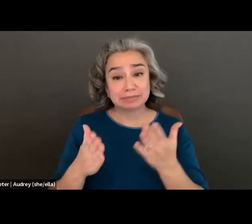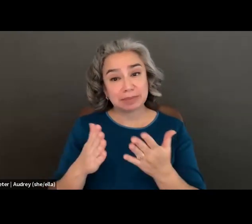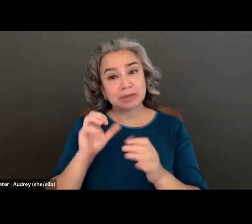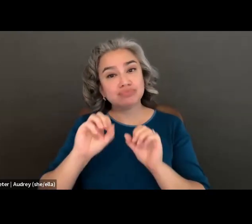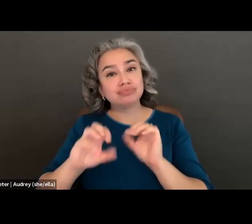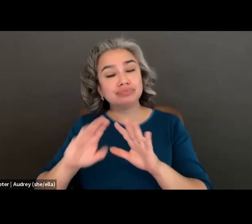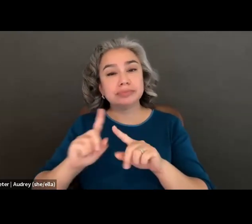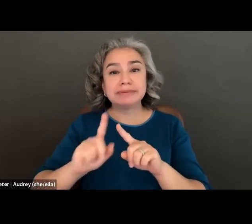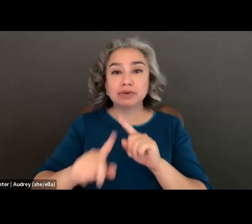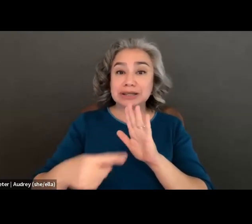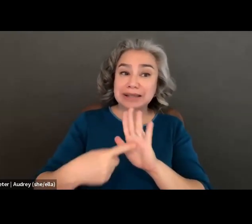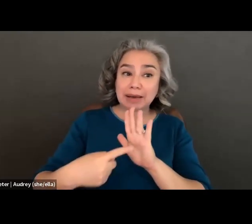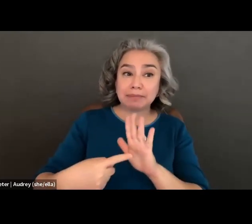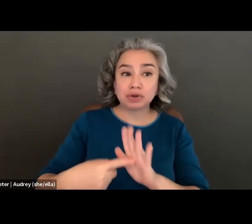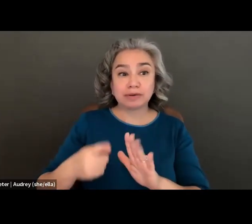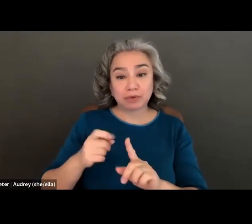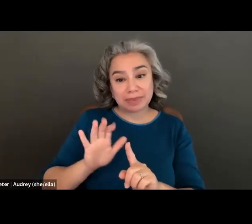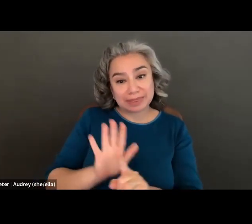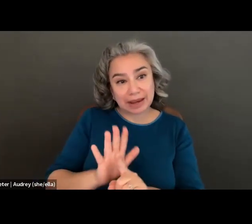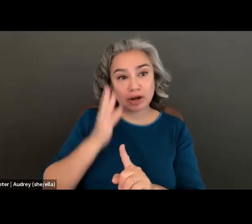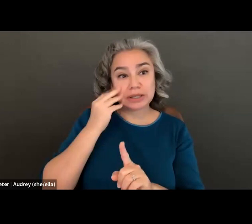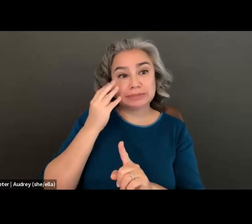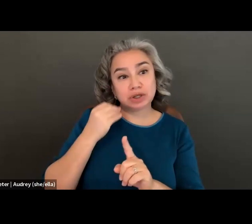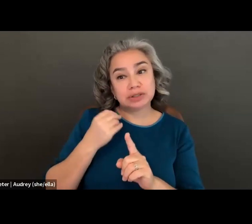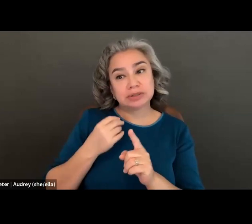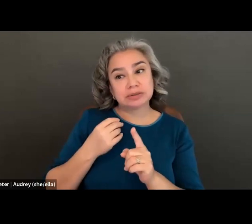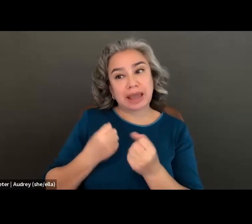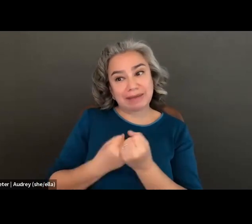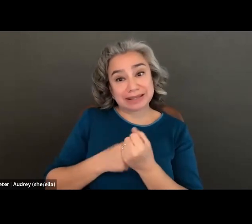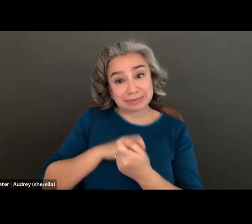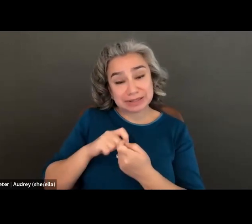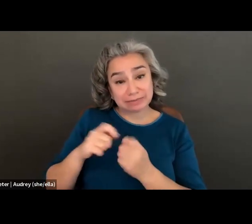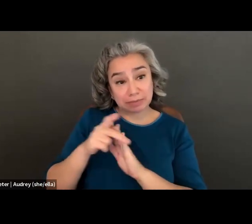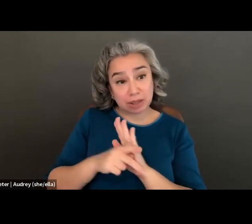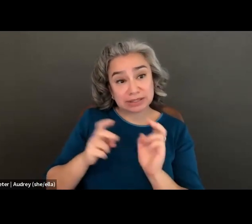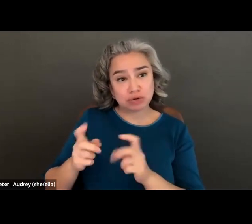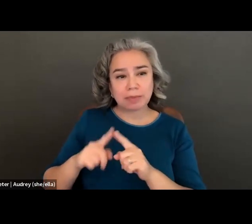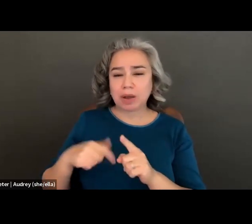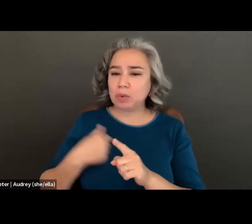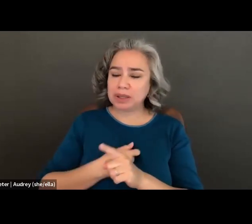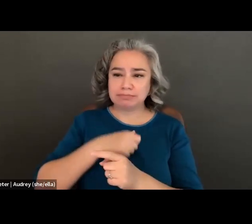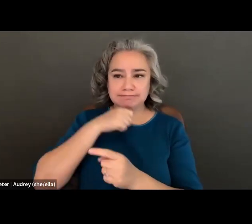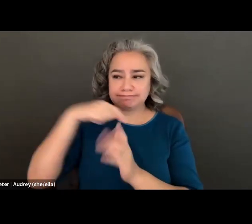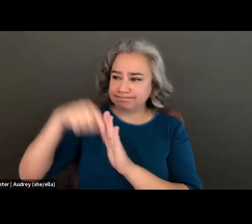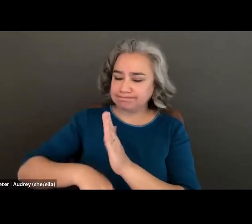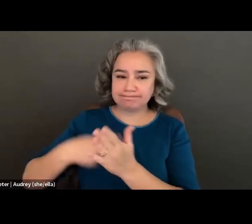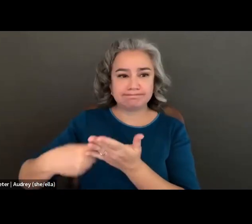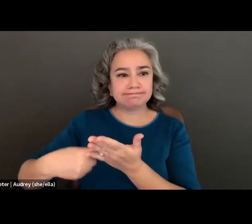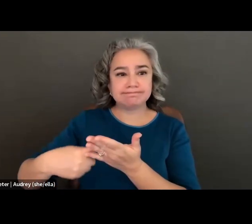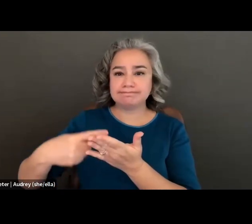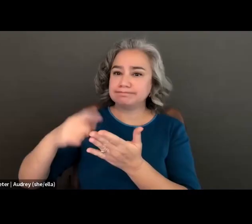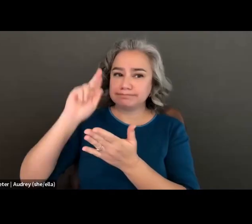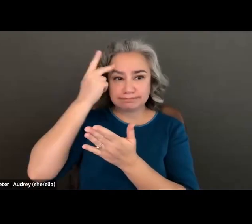examples where they were advocating on a specific policy issue, but we won't be going into the specifics of any one issue.